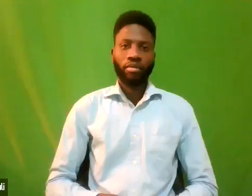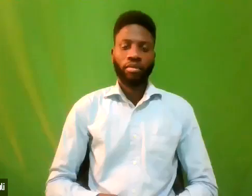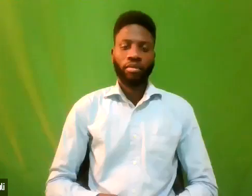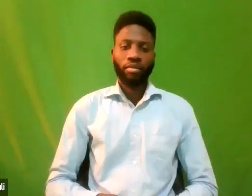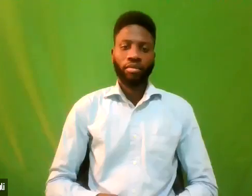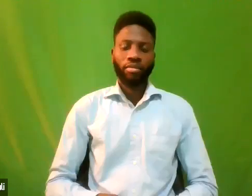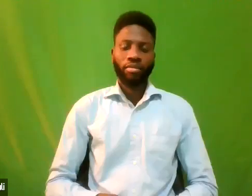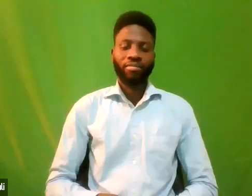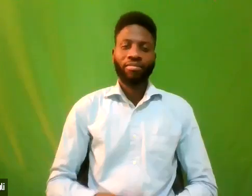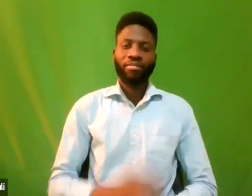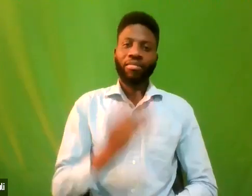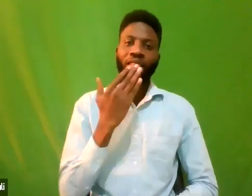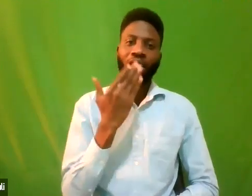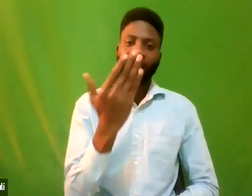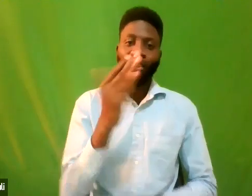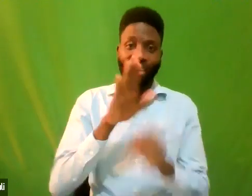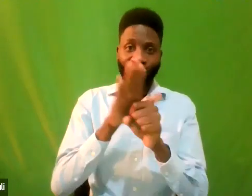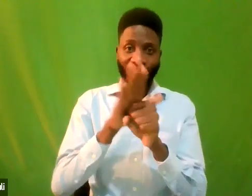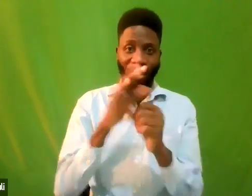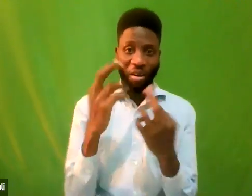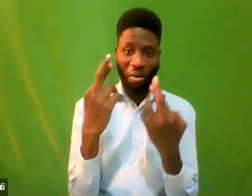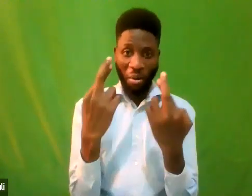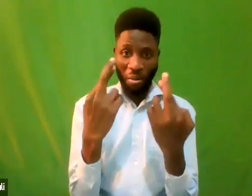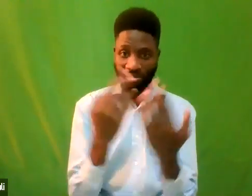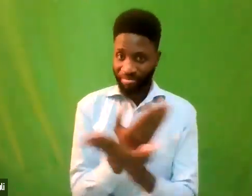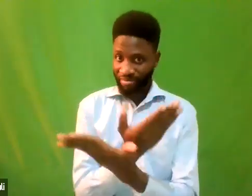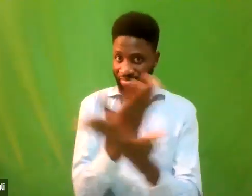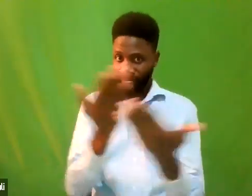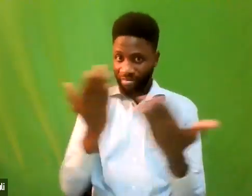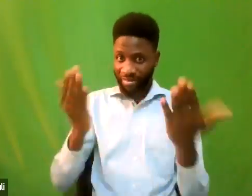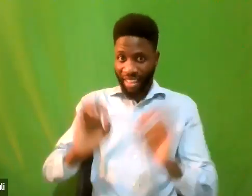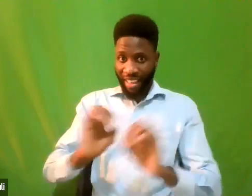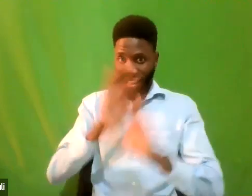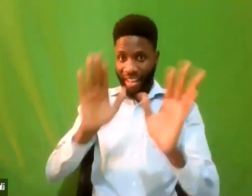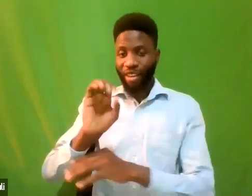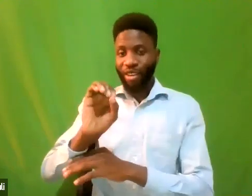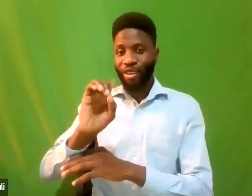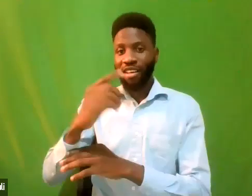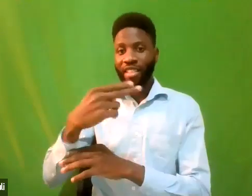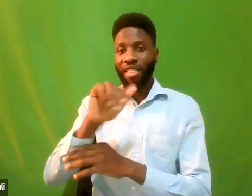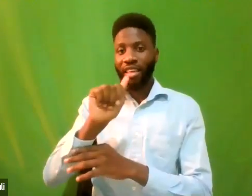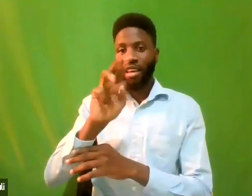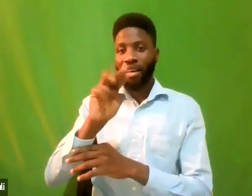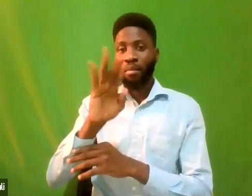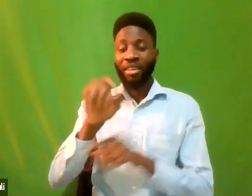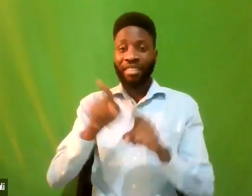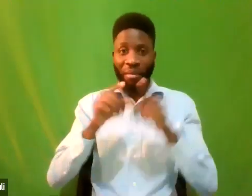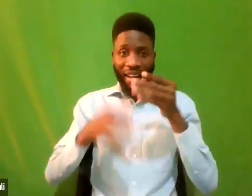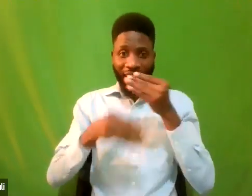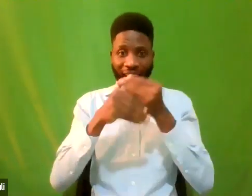Thank you very much. I hope it's very clear for you, Odhiambo. And just to add on what Ashura has said, when you think of